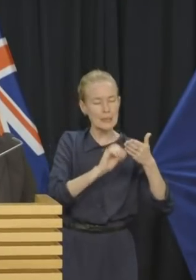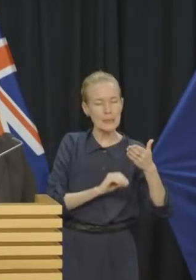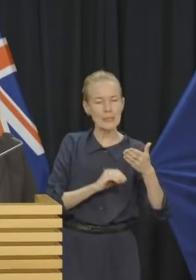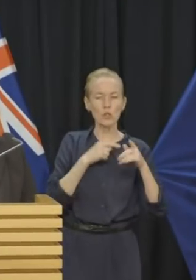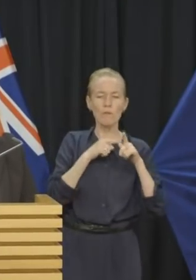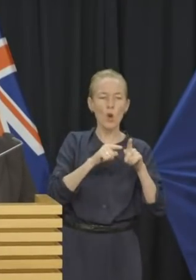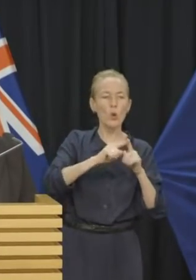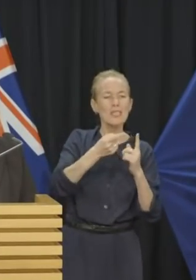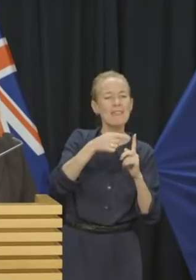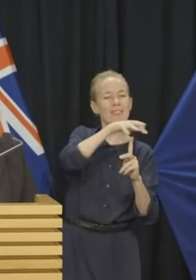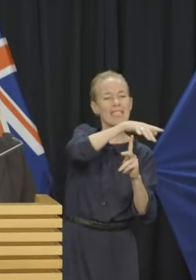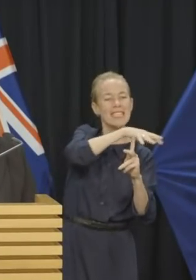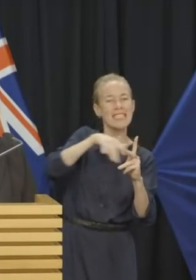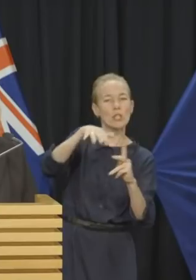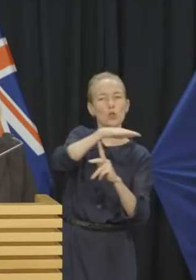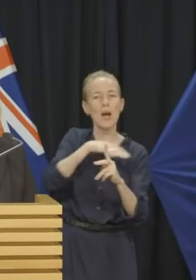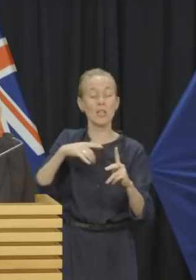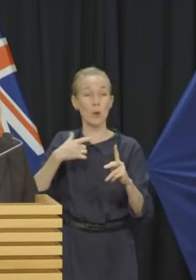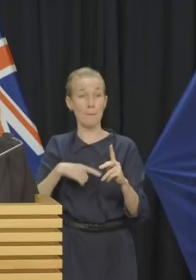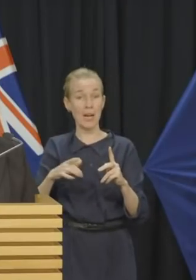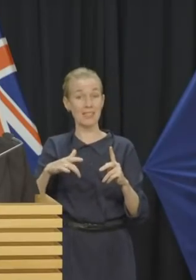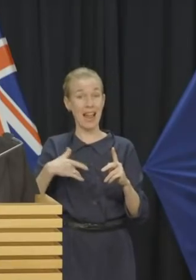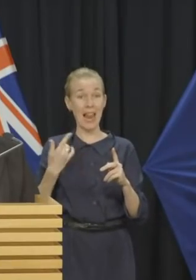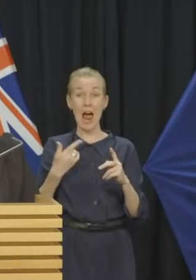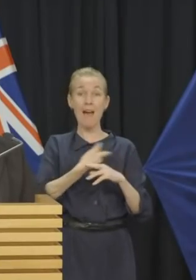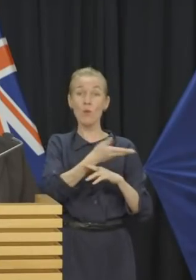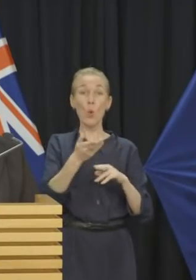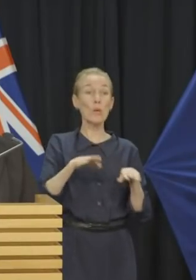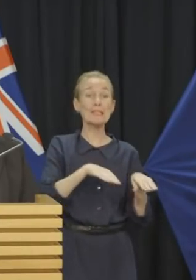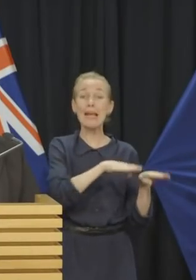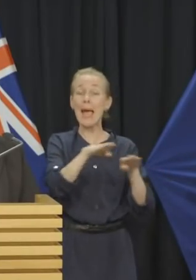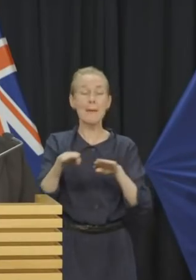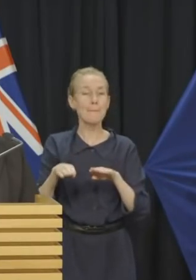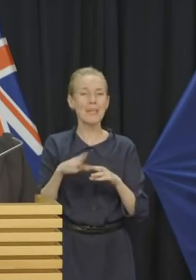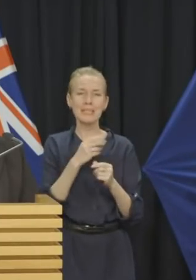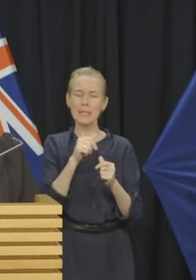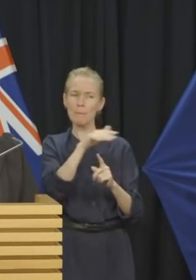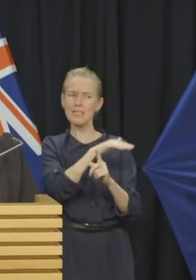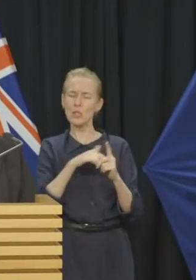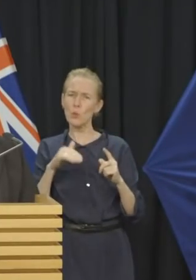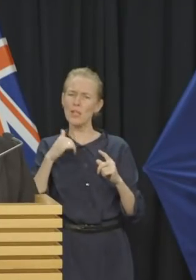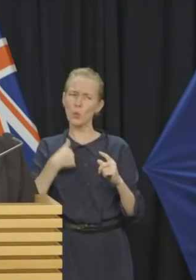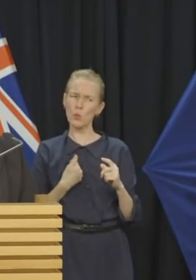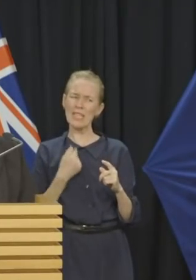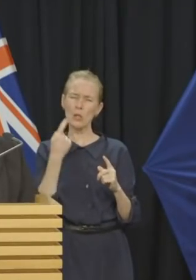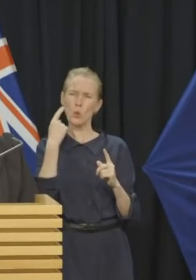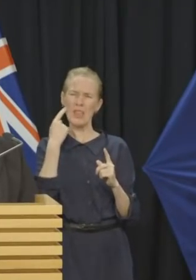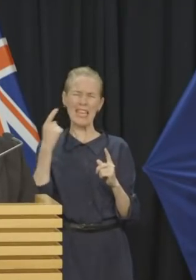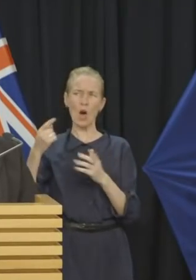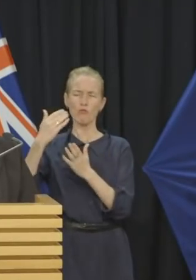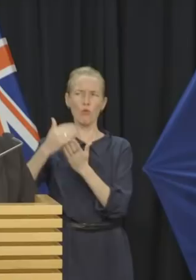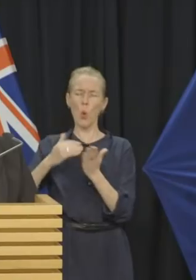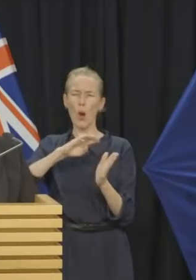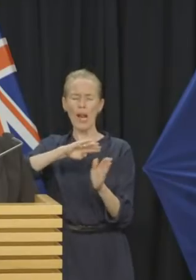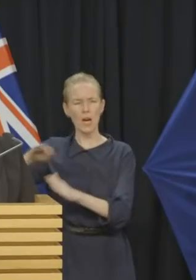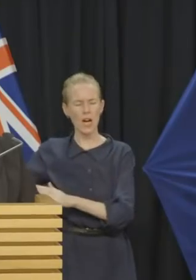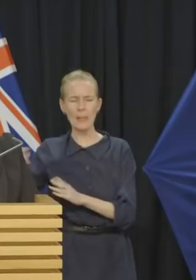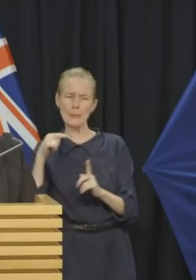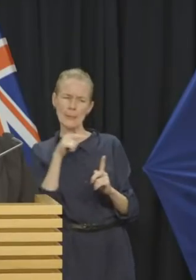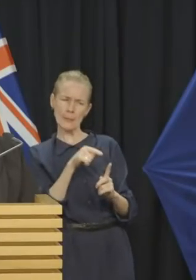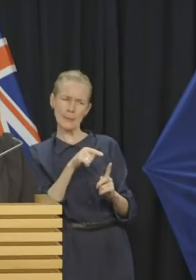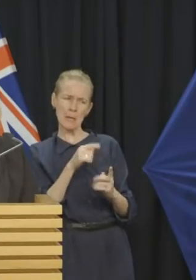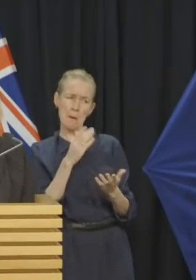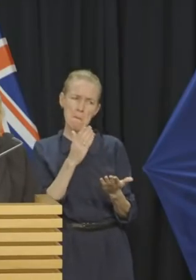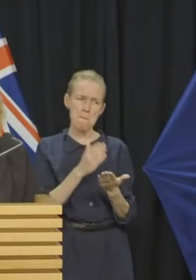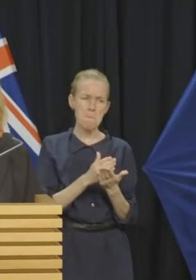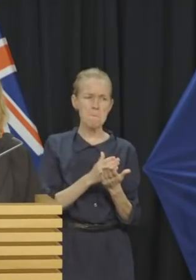about the particulars of people's lives, which actually do need to be looked at a subjective basis because it is particular